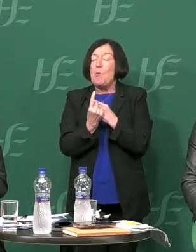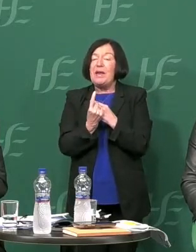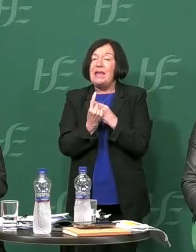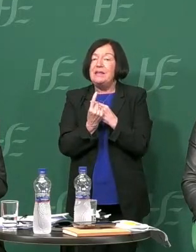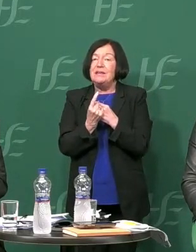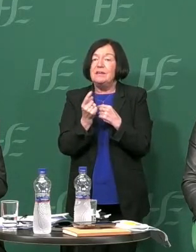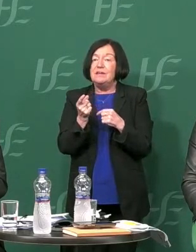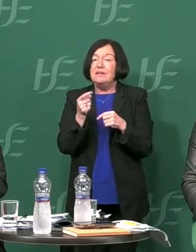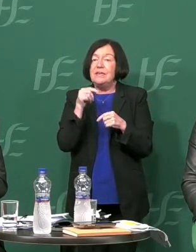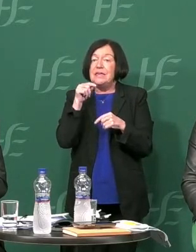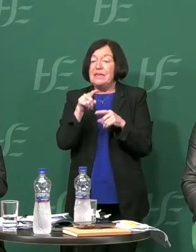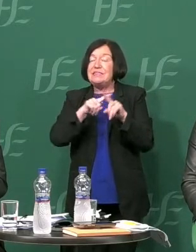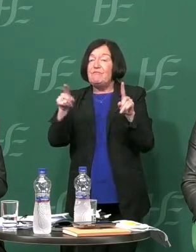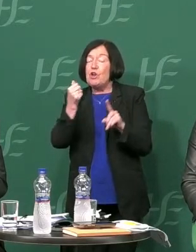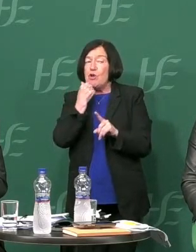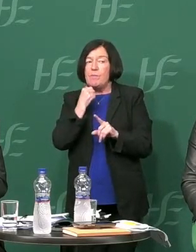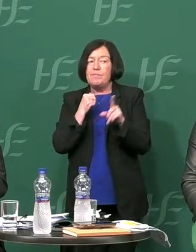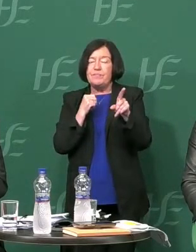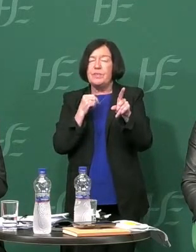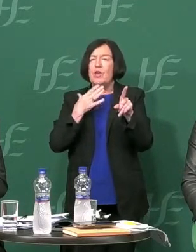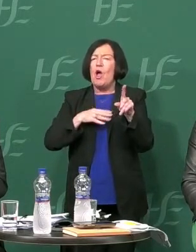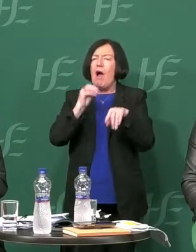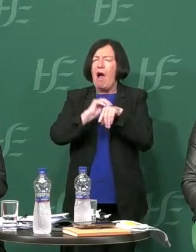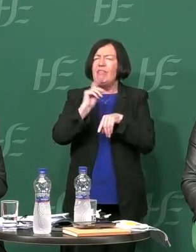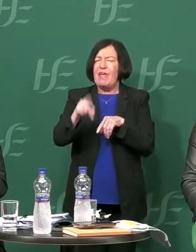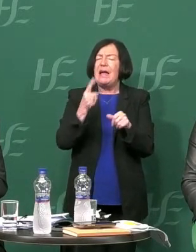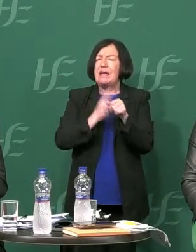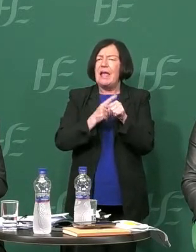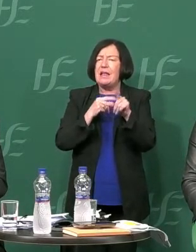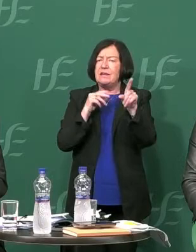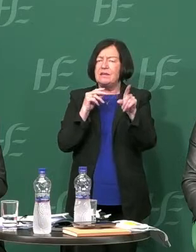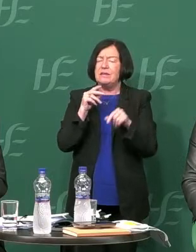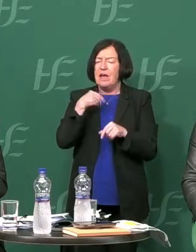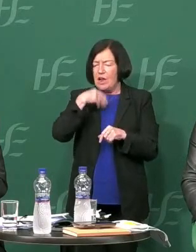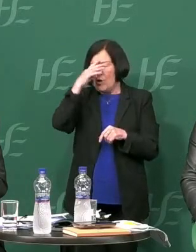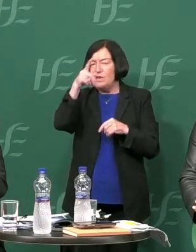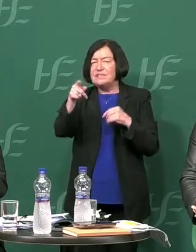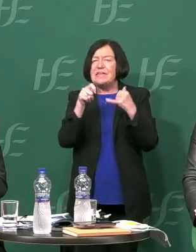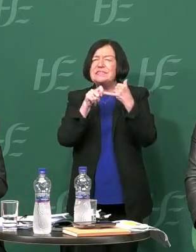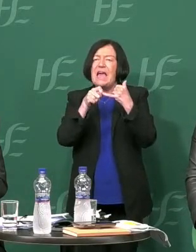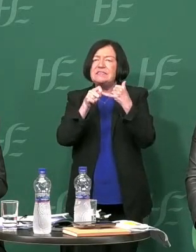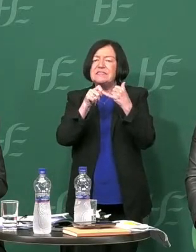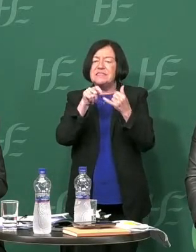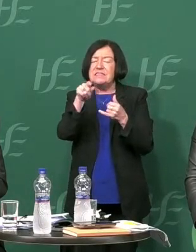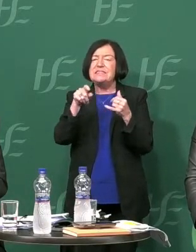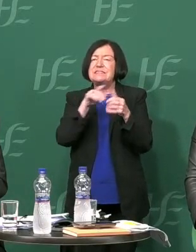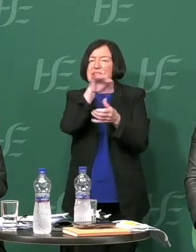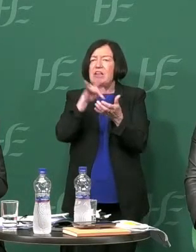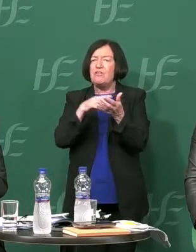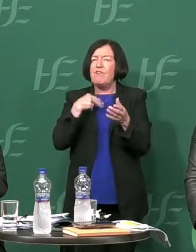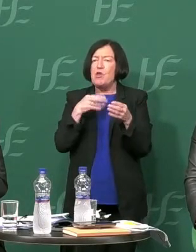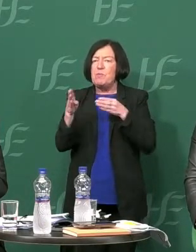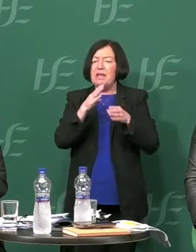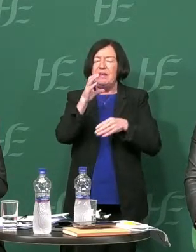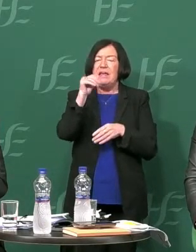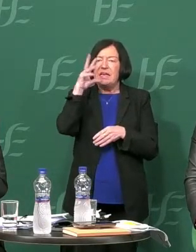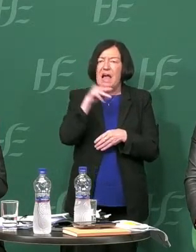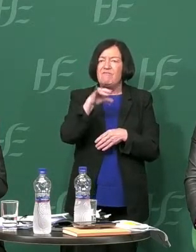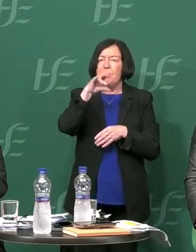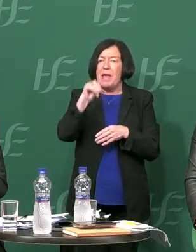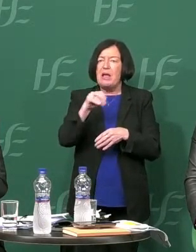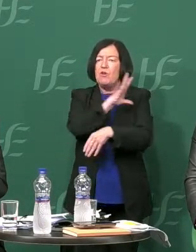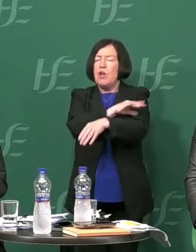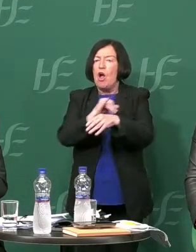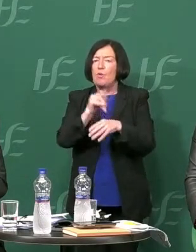the numbers. Just on that, can I ask you, I know you mentioned that testing test centres was very busy. I think Cavan, Mayo, Galway,